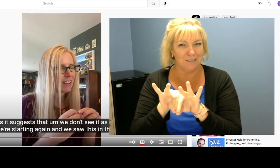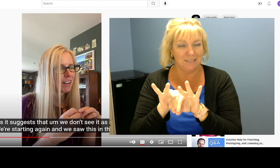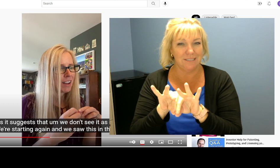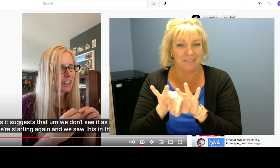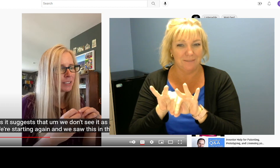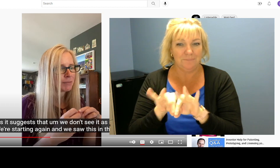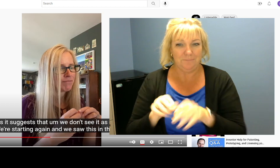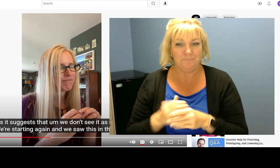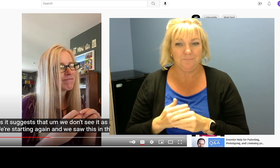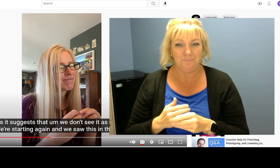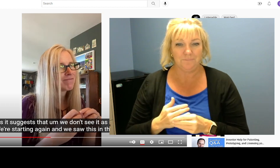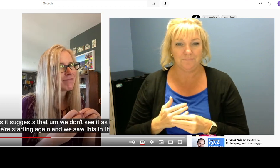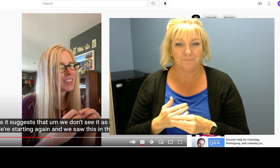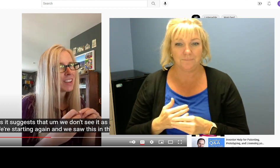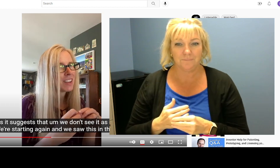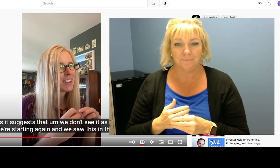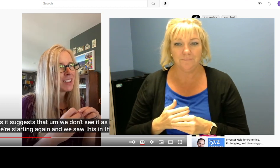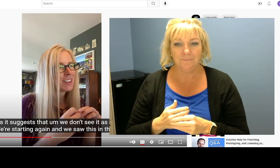that